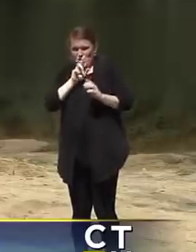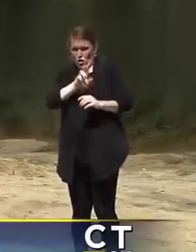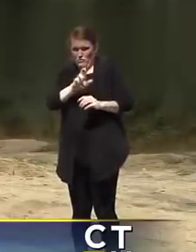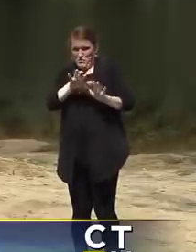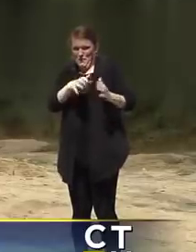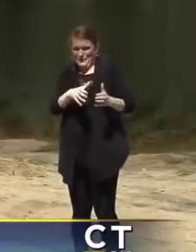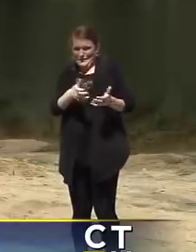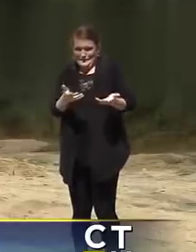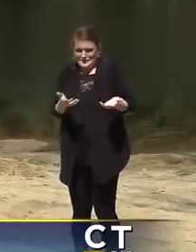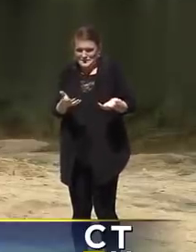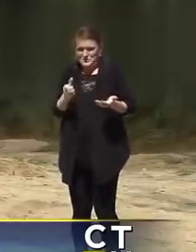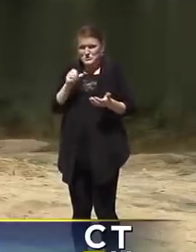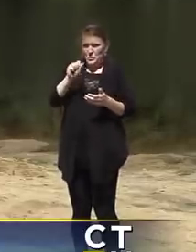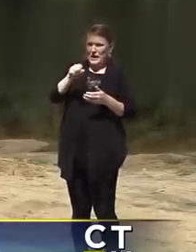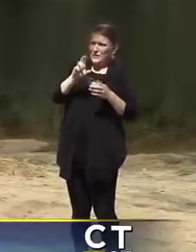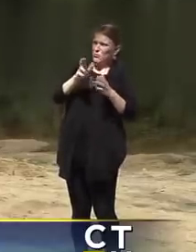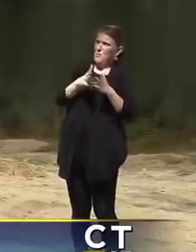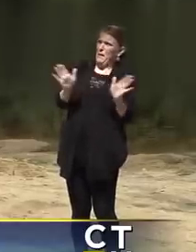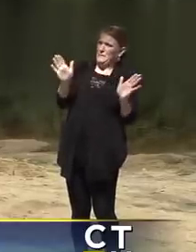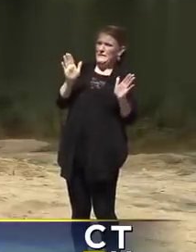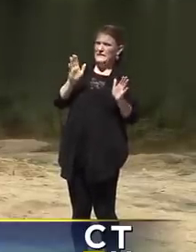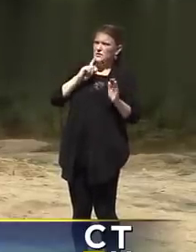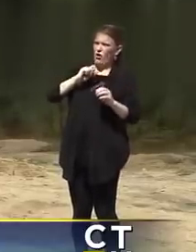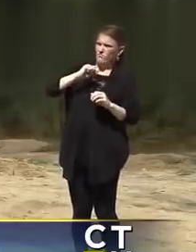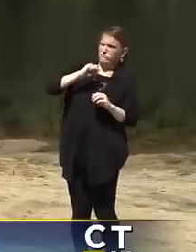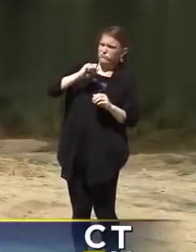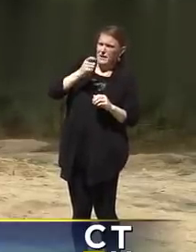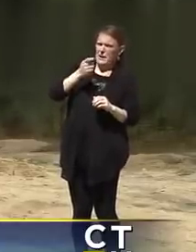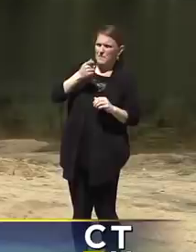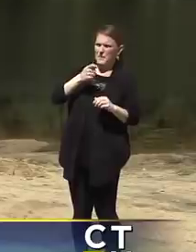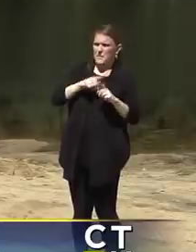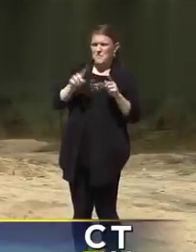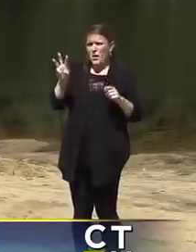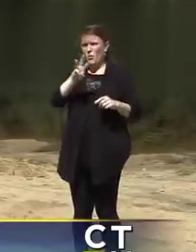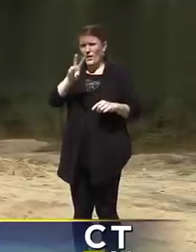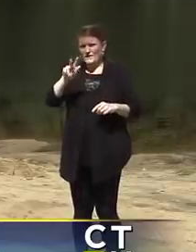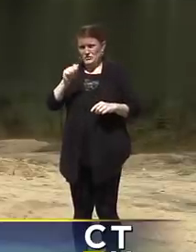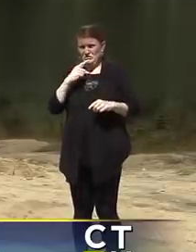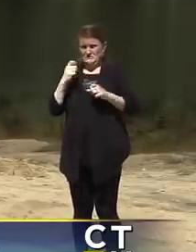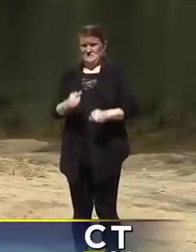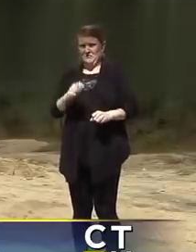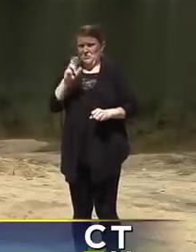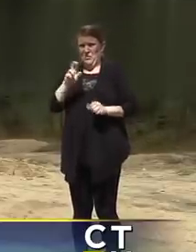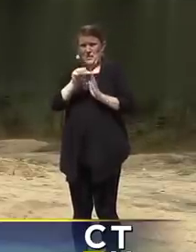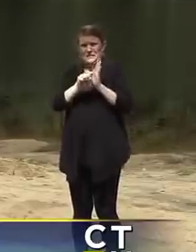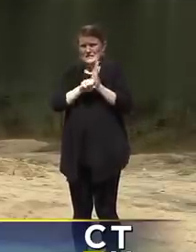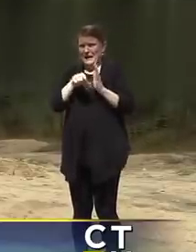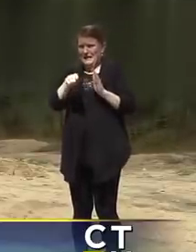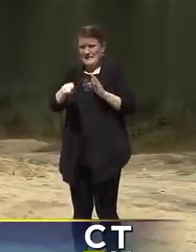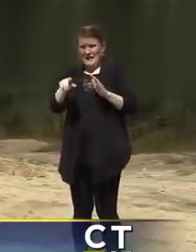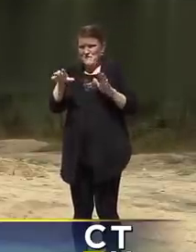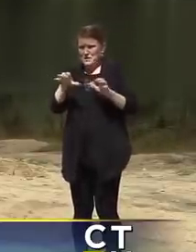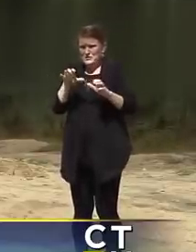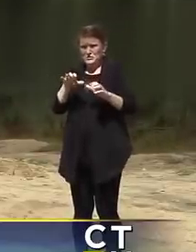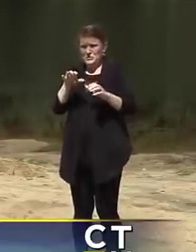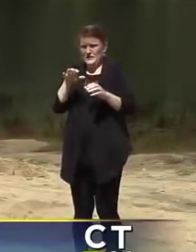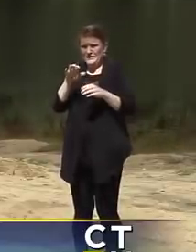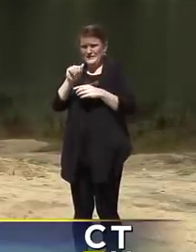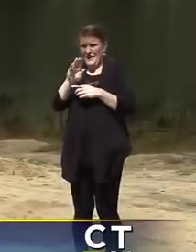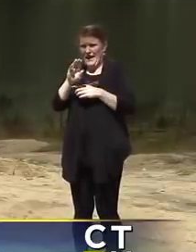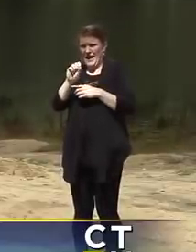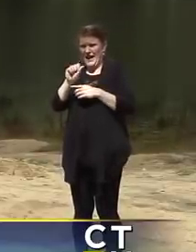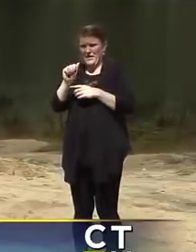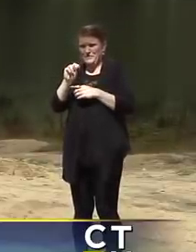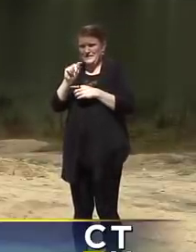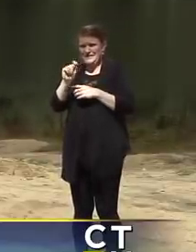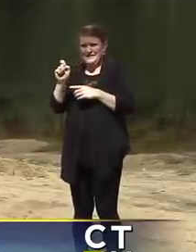the other, West Virginia, that's as Republican a state as they get, and they've been successfully doing this for a while. The president himself voted by absentee ballot, as I said